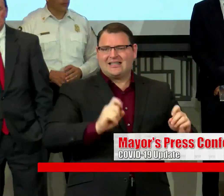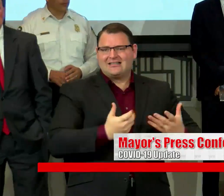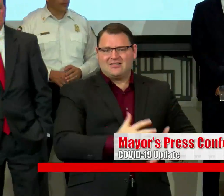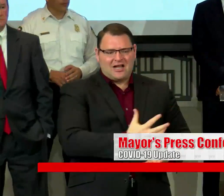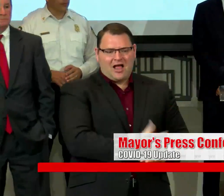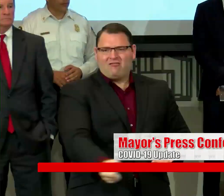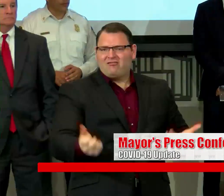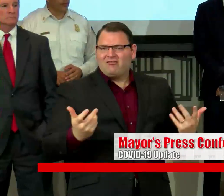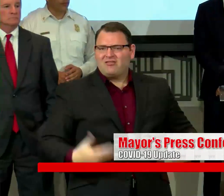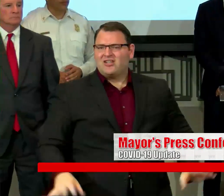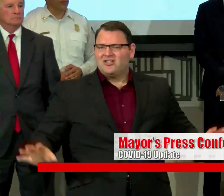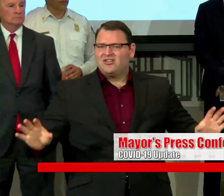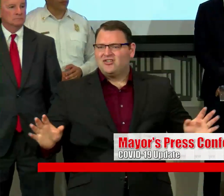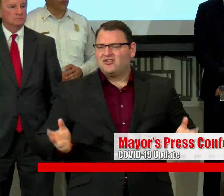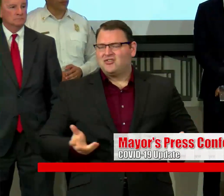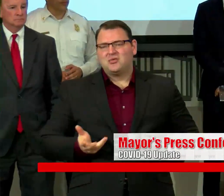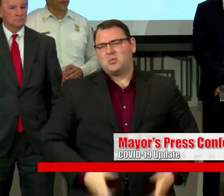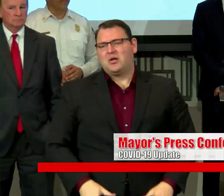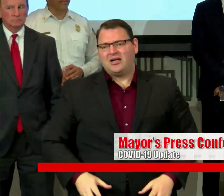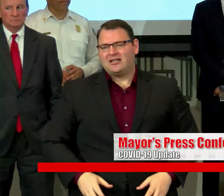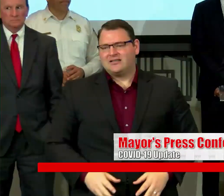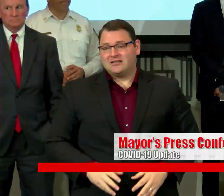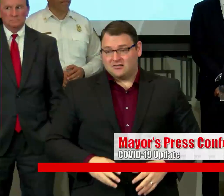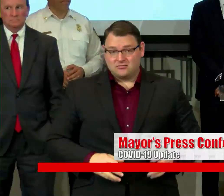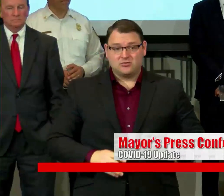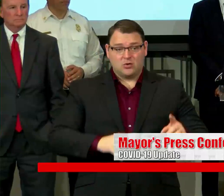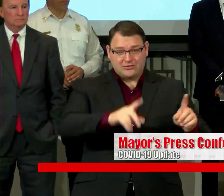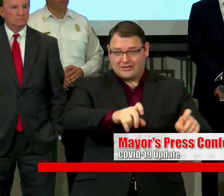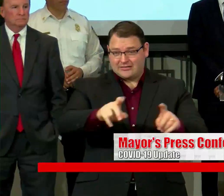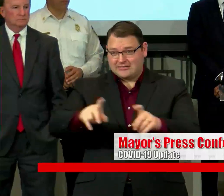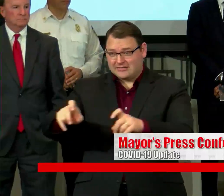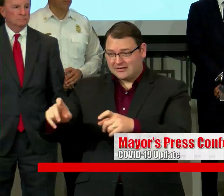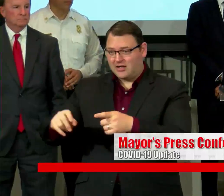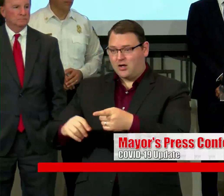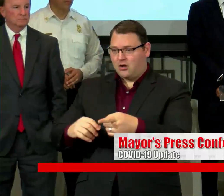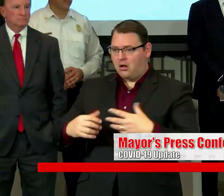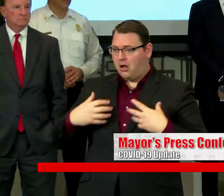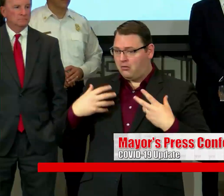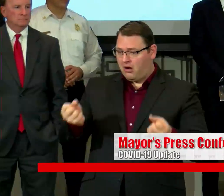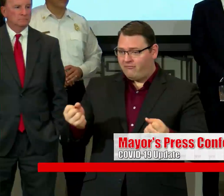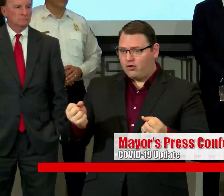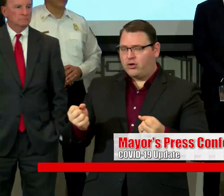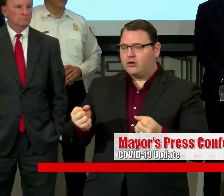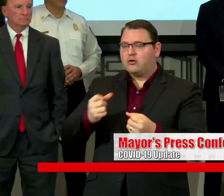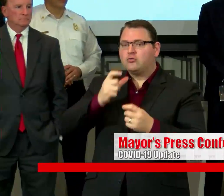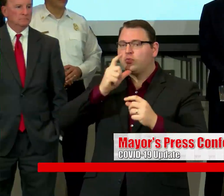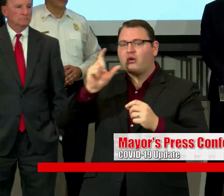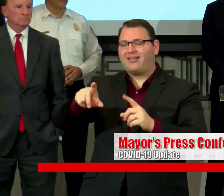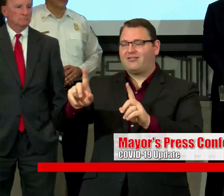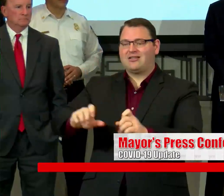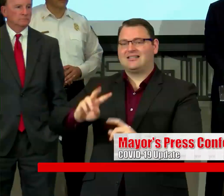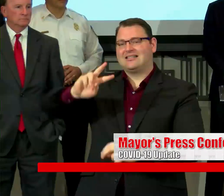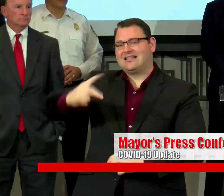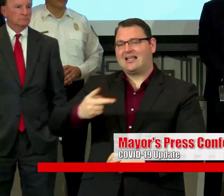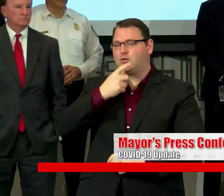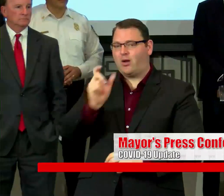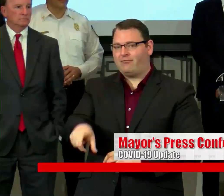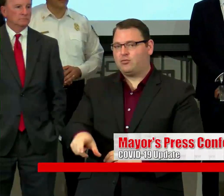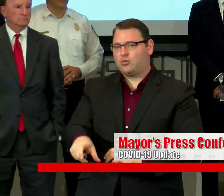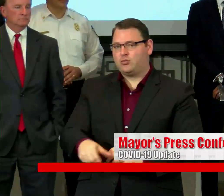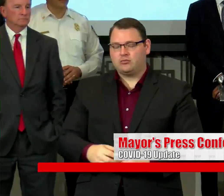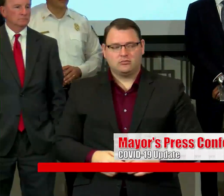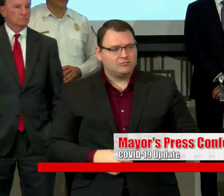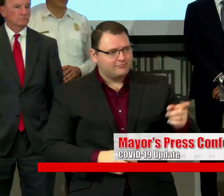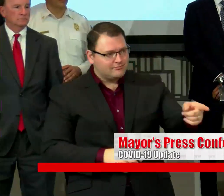easily meet the clinical definition of having recovered. So that's a great question. Thanks for asking. So are you telling the employers, or would you like to tell them, like, they need to go to the doctor